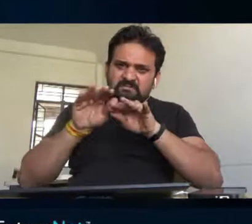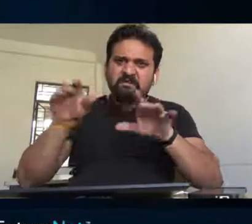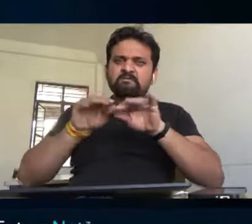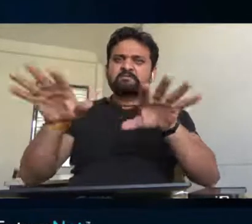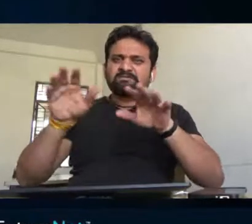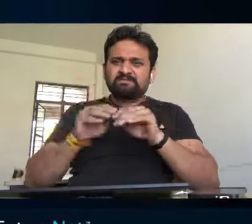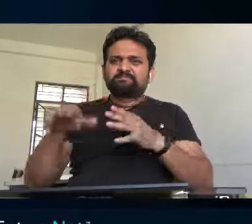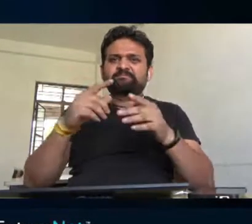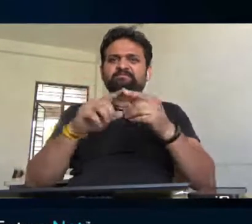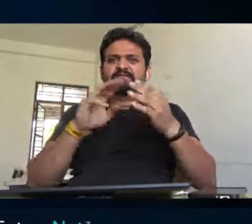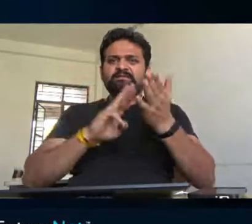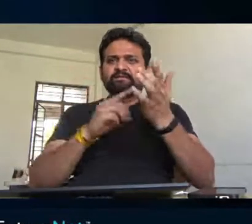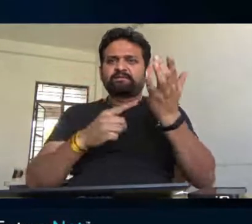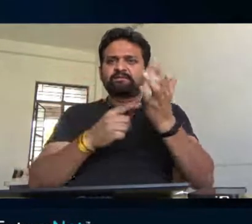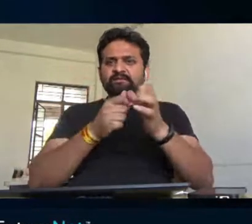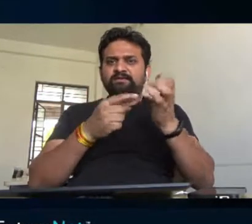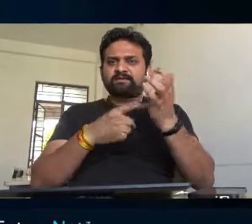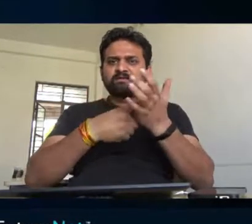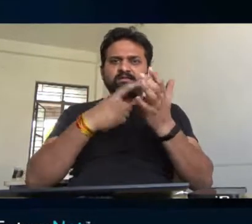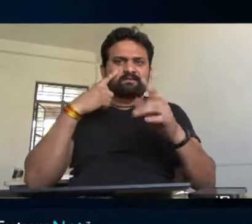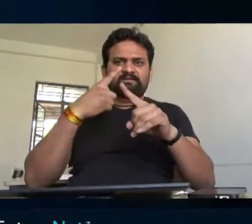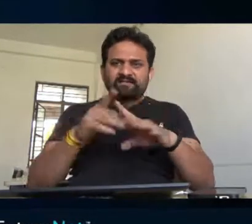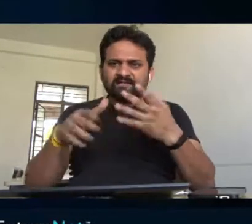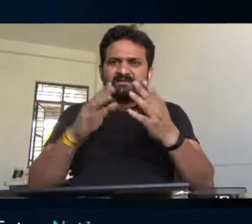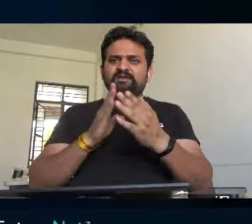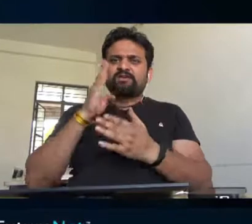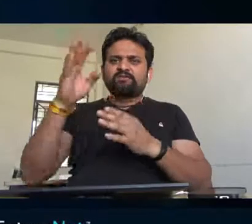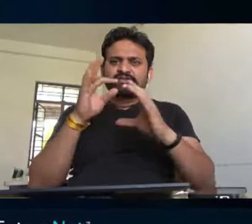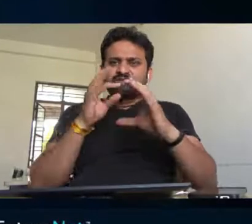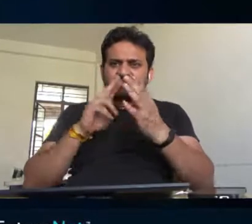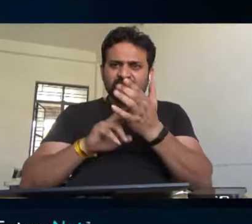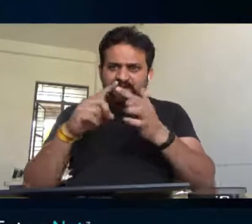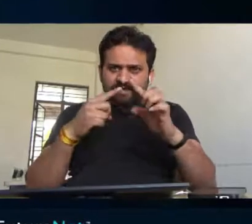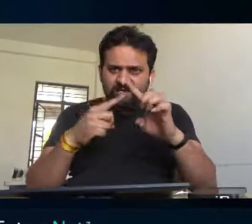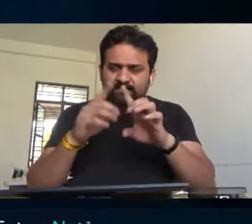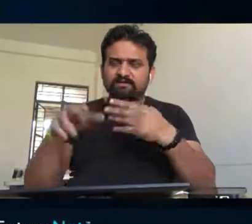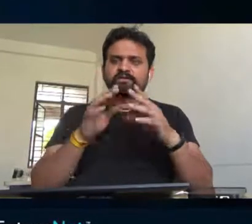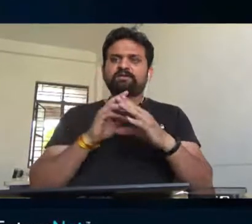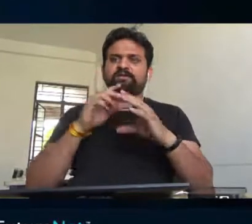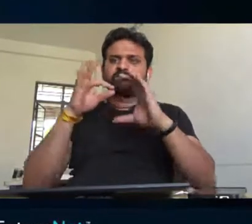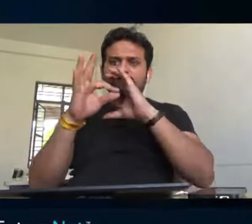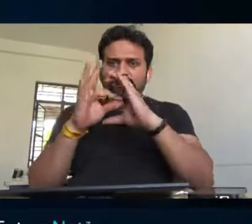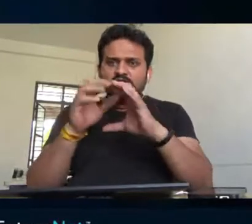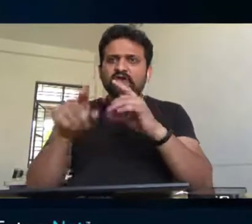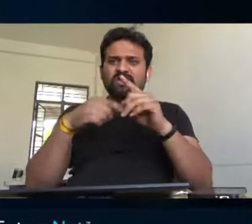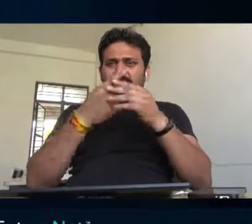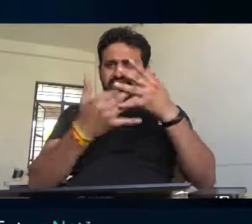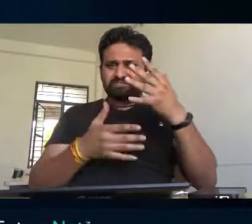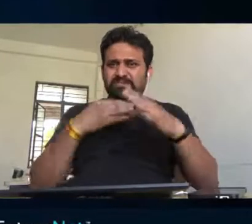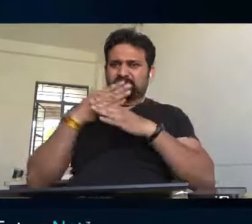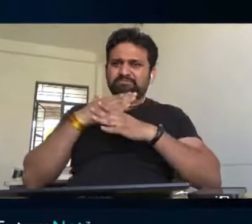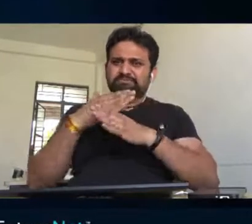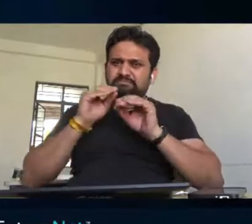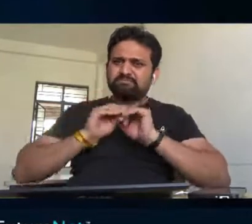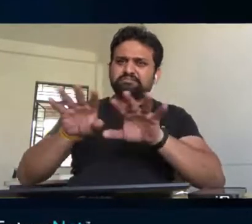gentlemen, you can do the same. Wake up, share the information with as much as possible people about Future Expo,